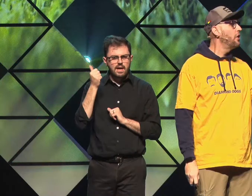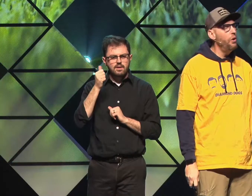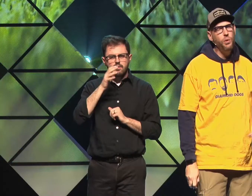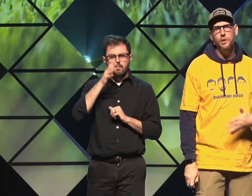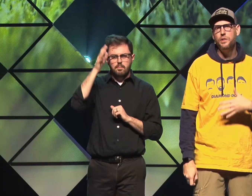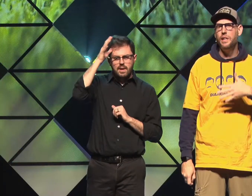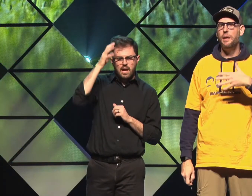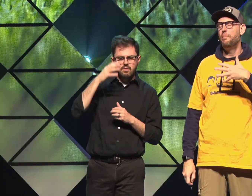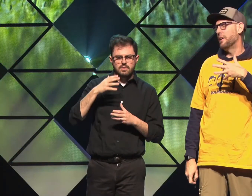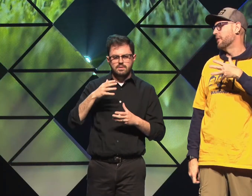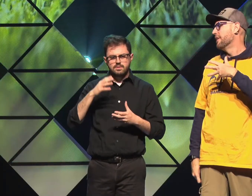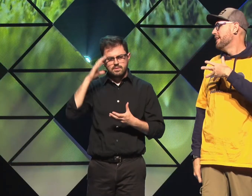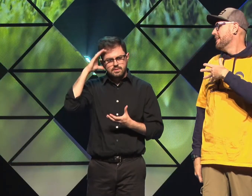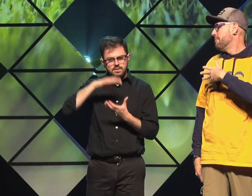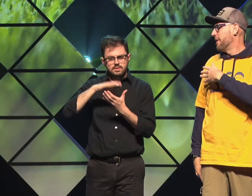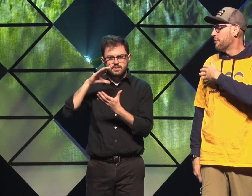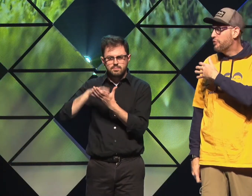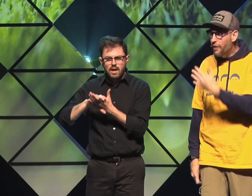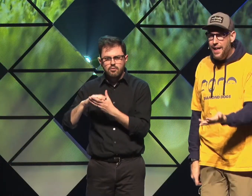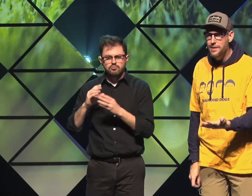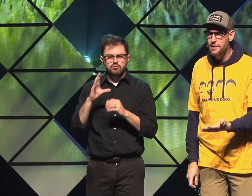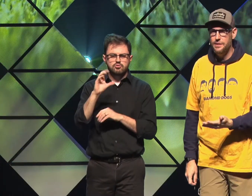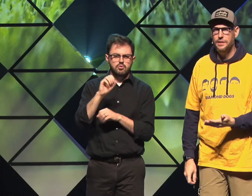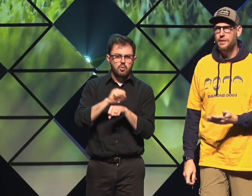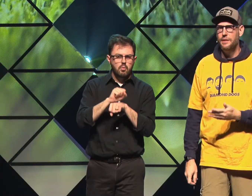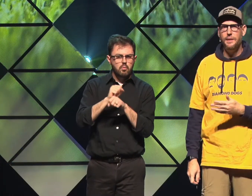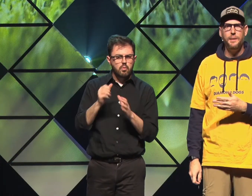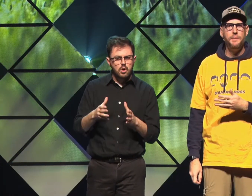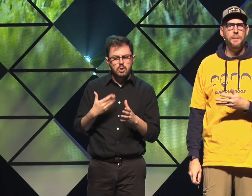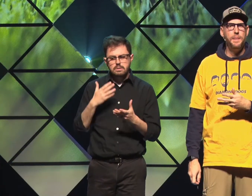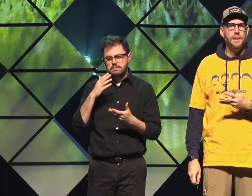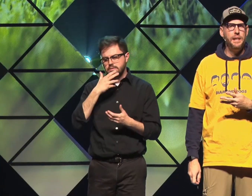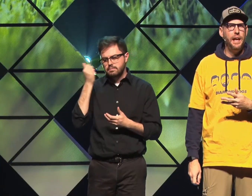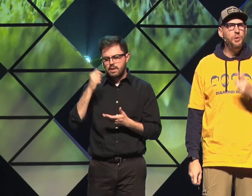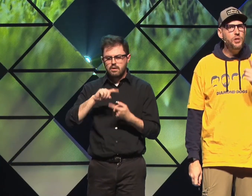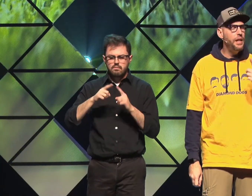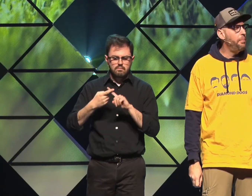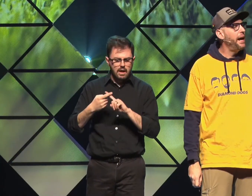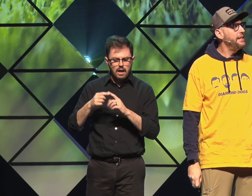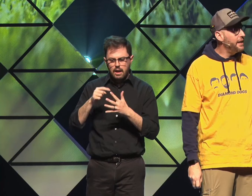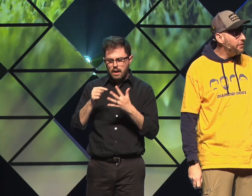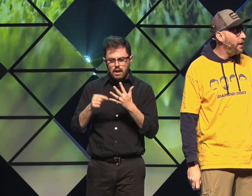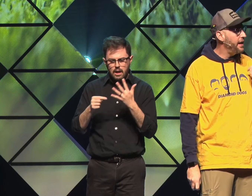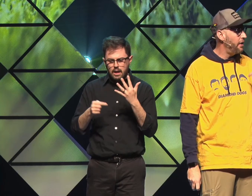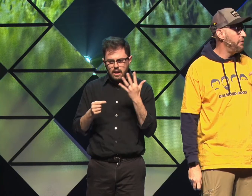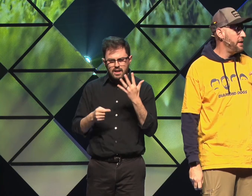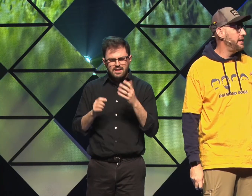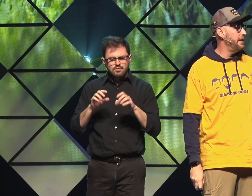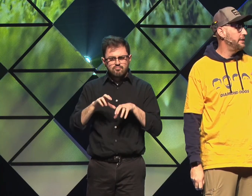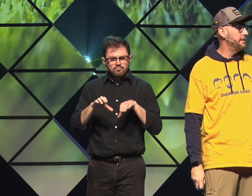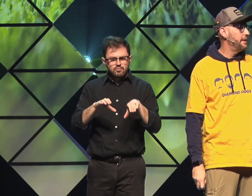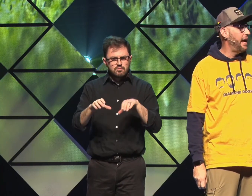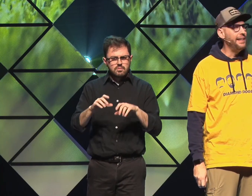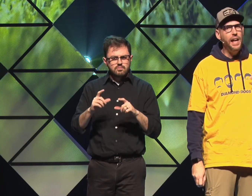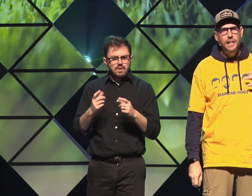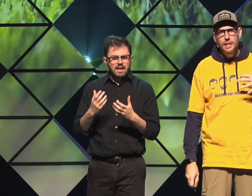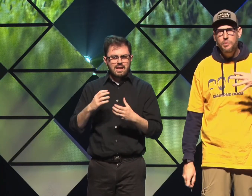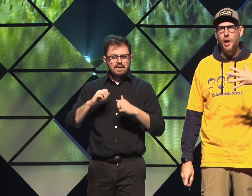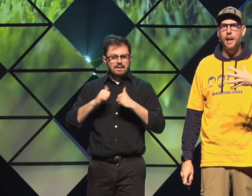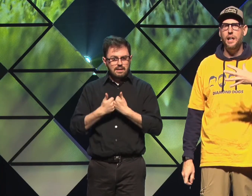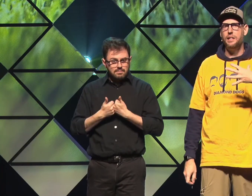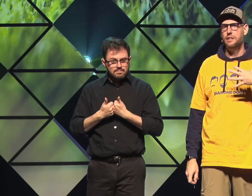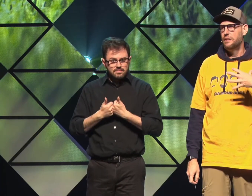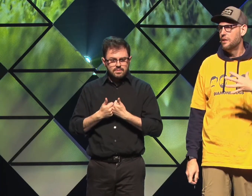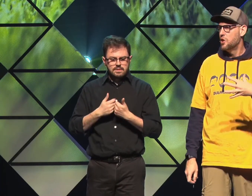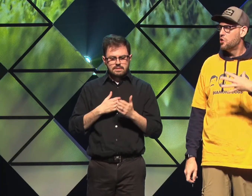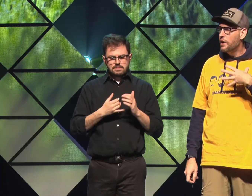better co-workers and better friends. And we do that by identifying our feelings and letting them